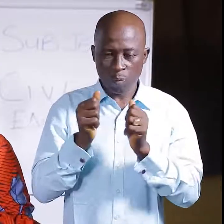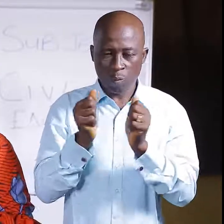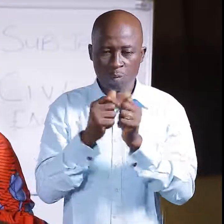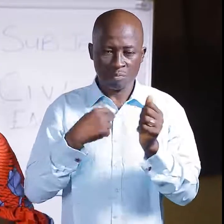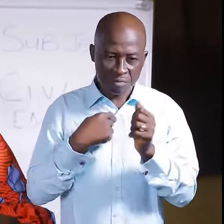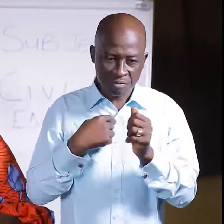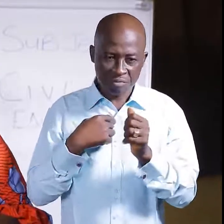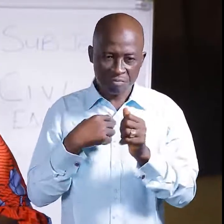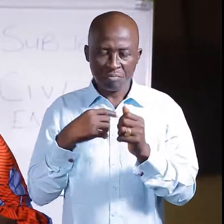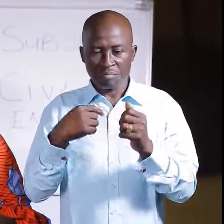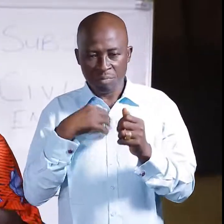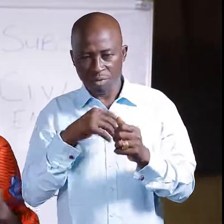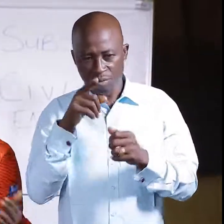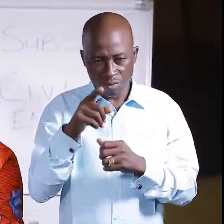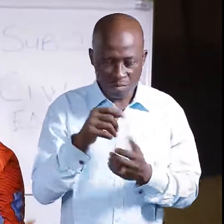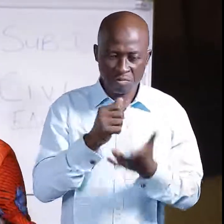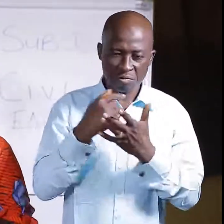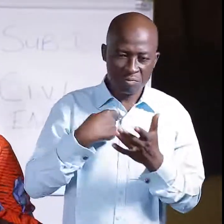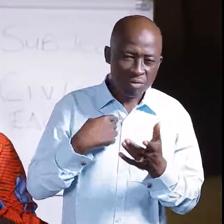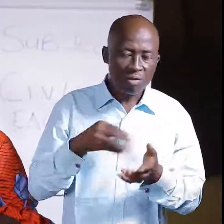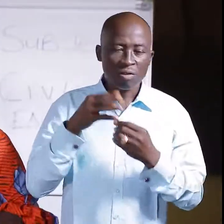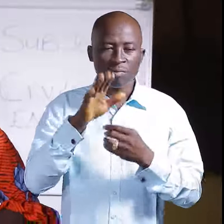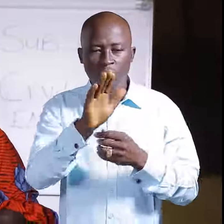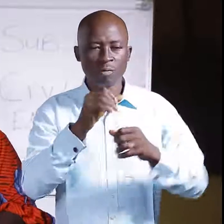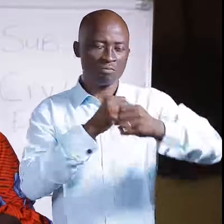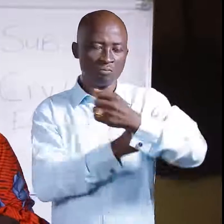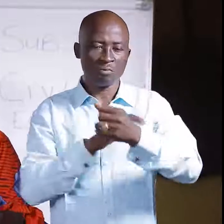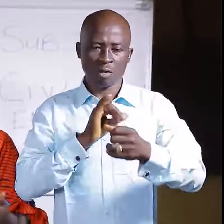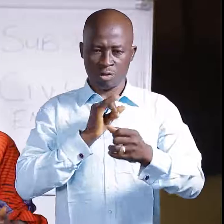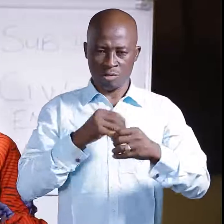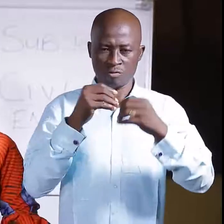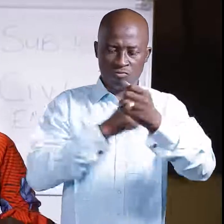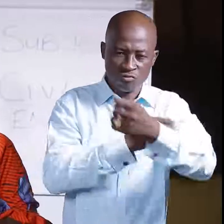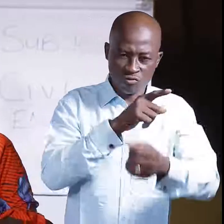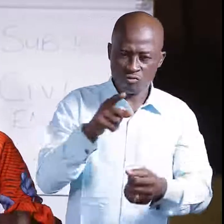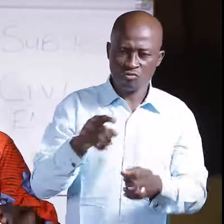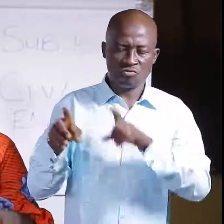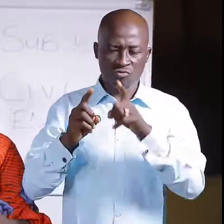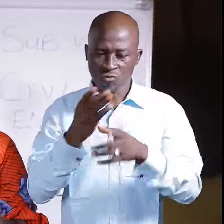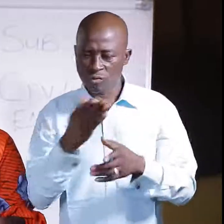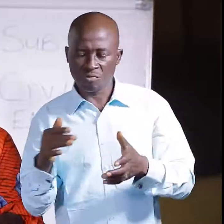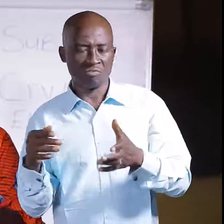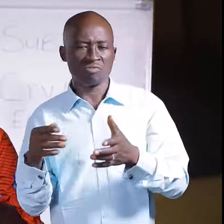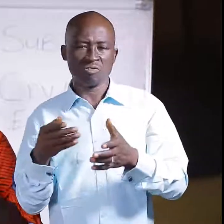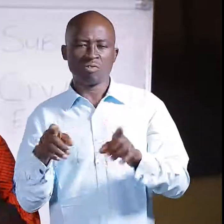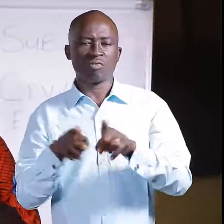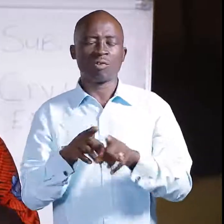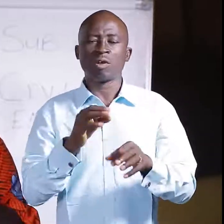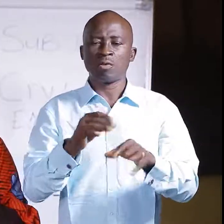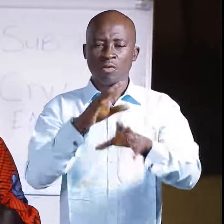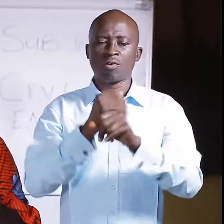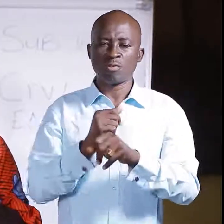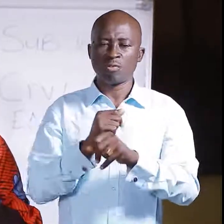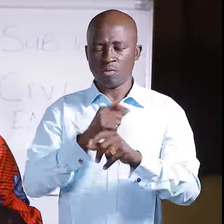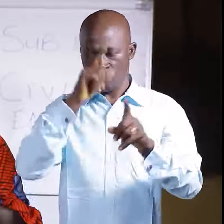you. You help me, you give me your support, I give you my support. We do things together and we achieve